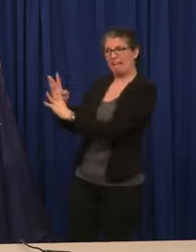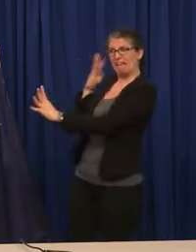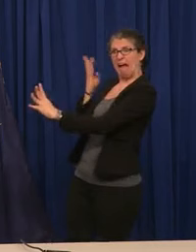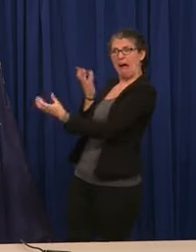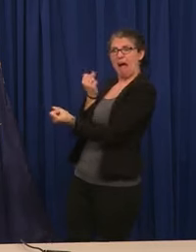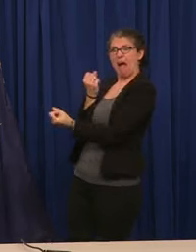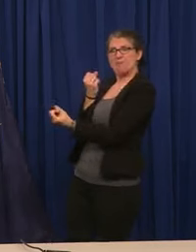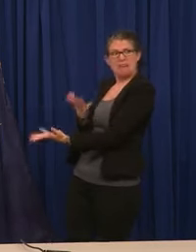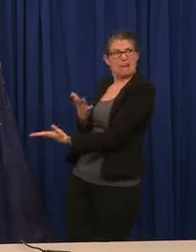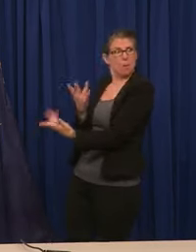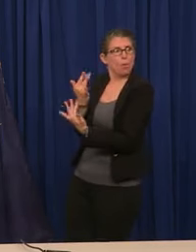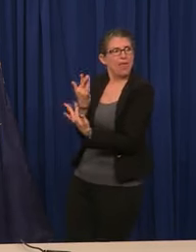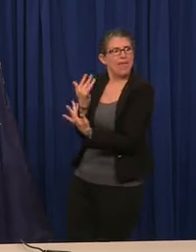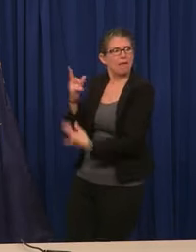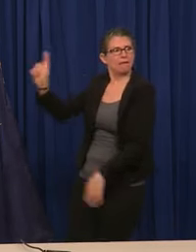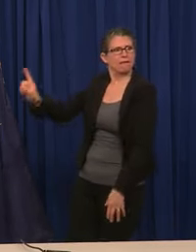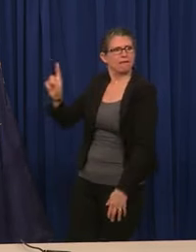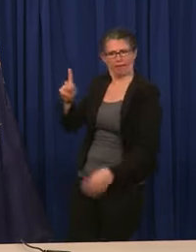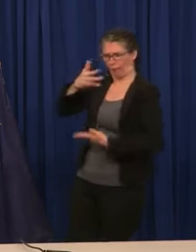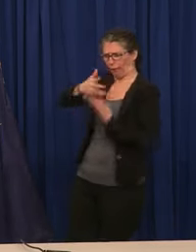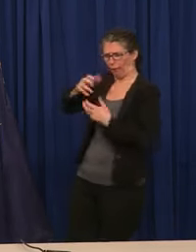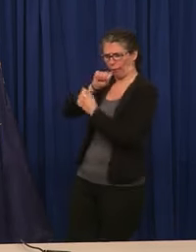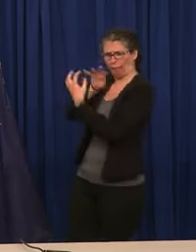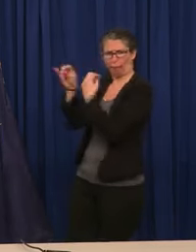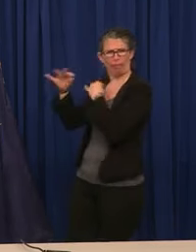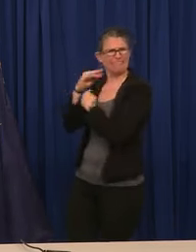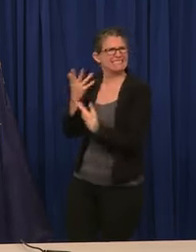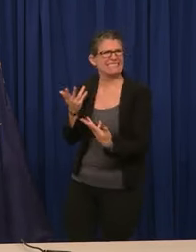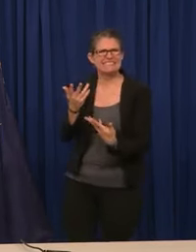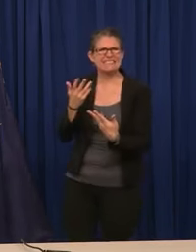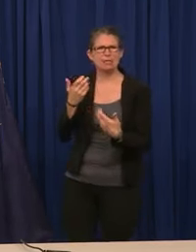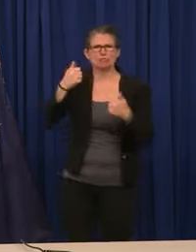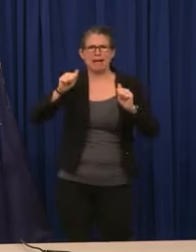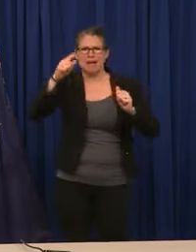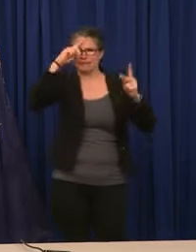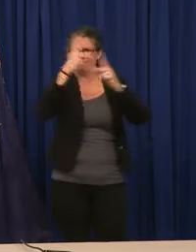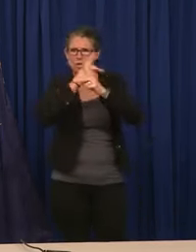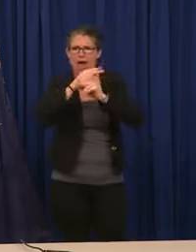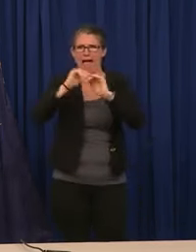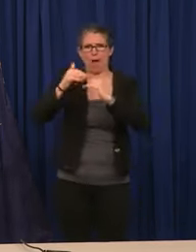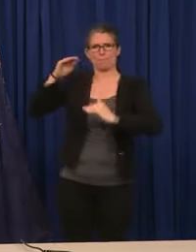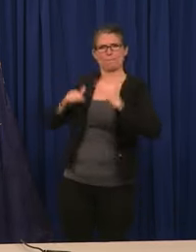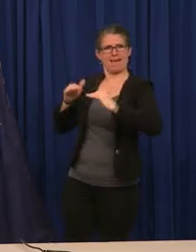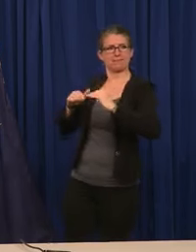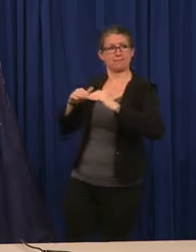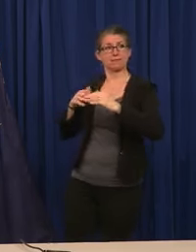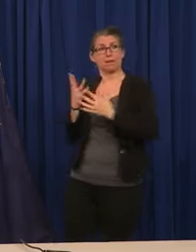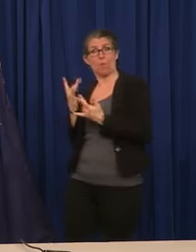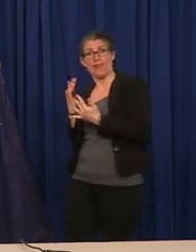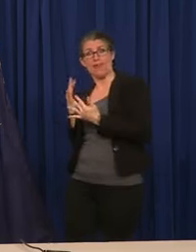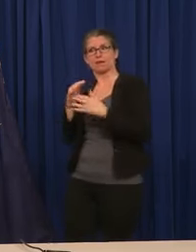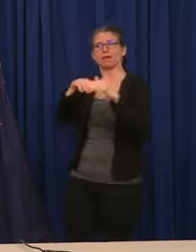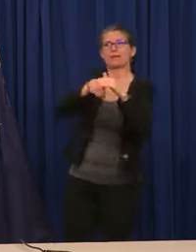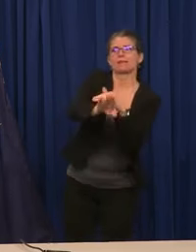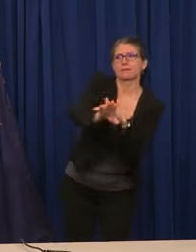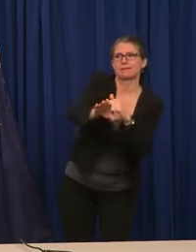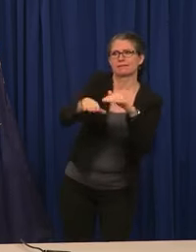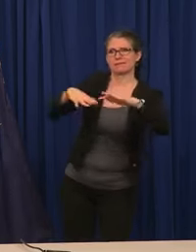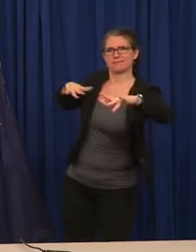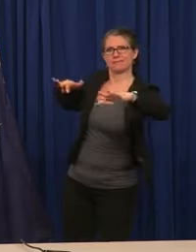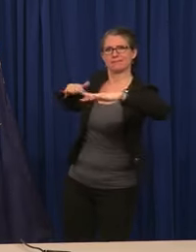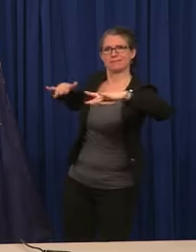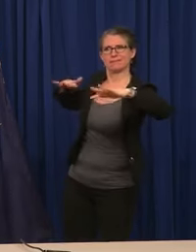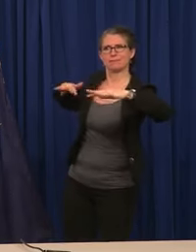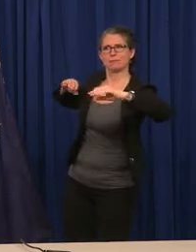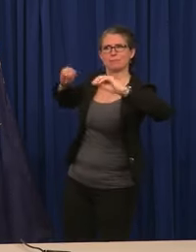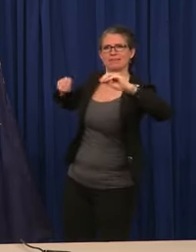got to balance those two things, an acceptable density level in the store versus not encouraging congregation outside of the